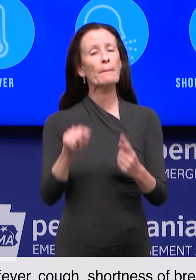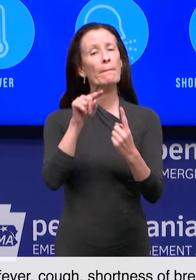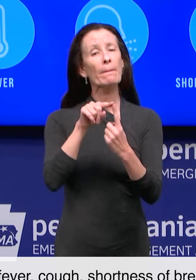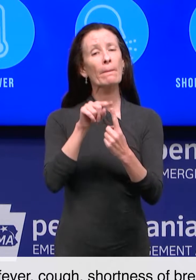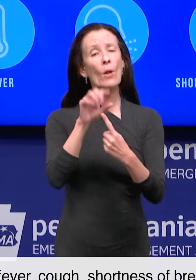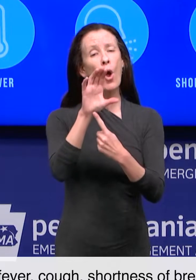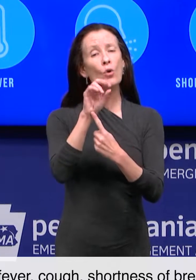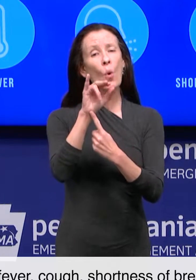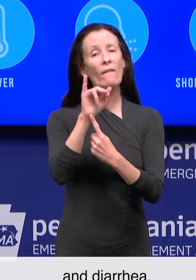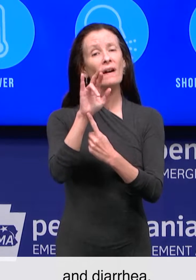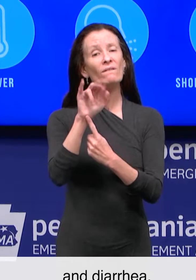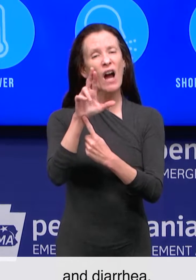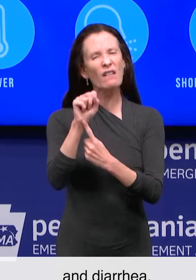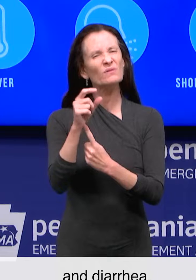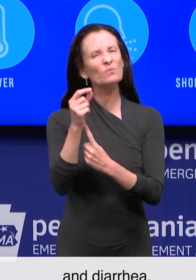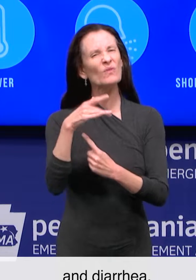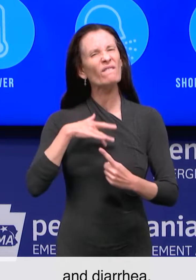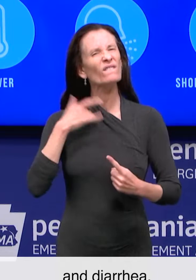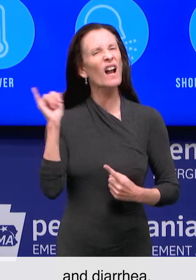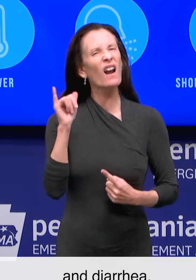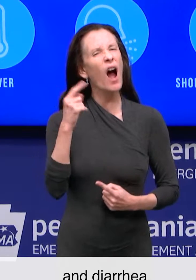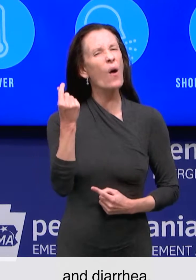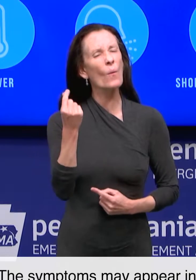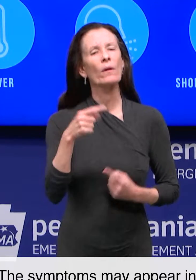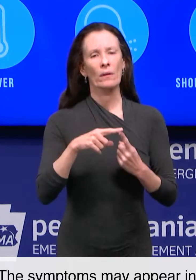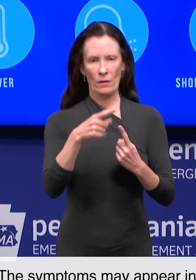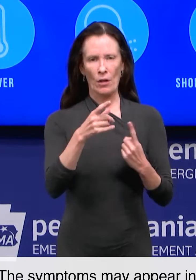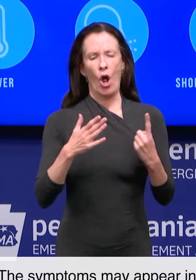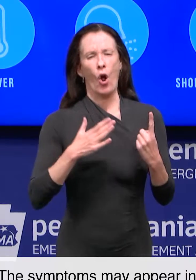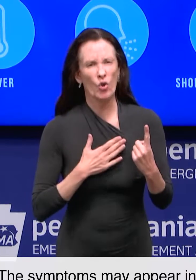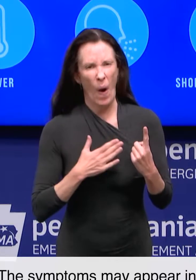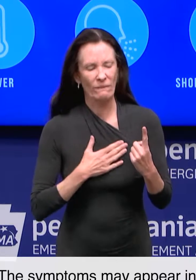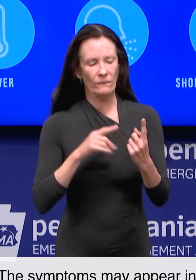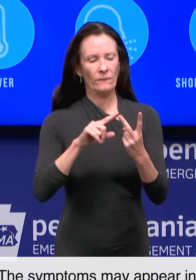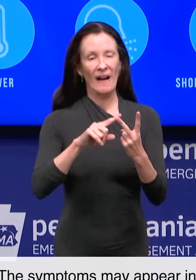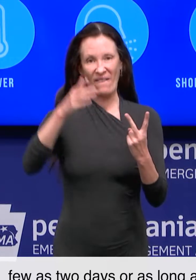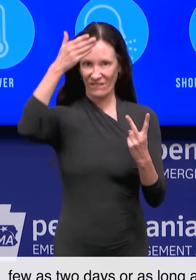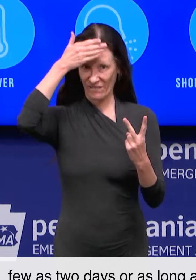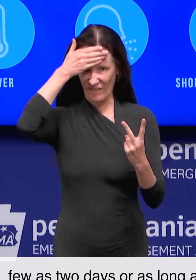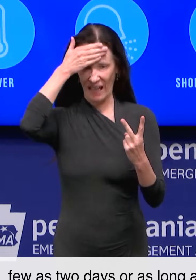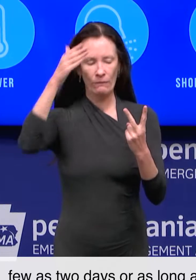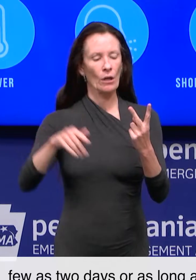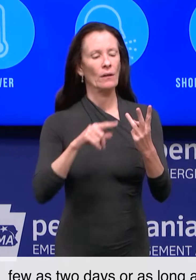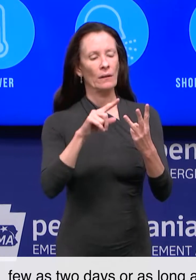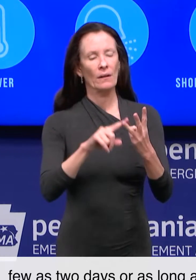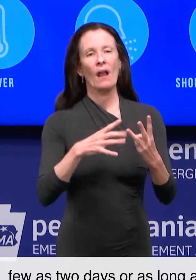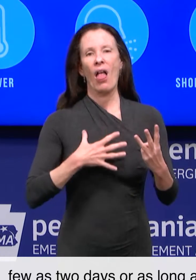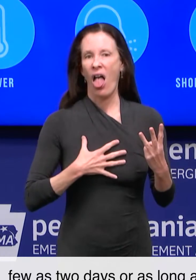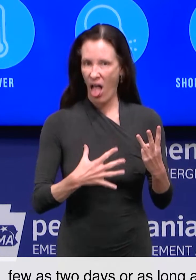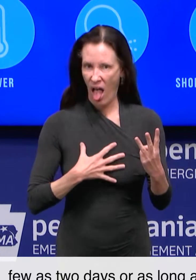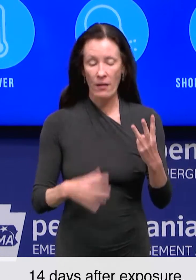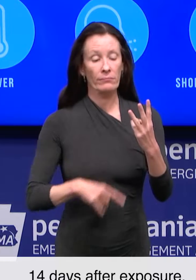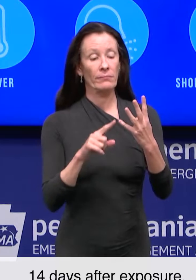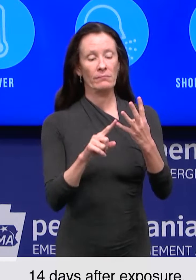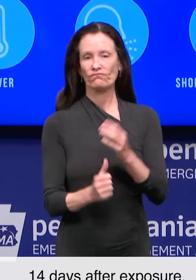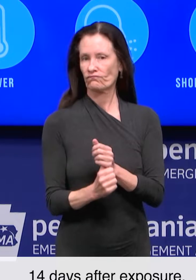shortness of breath, and diarrhea. The symptoms may appear in as few as two days or as long as 14 days